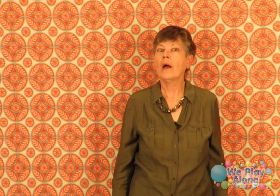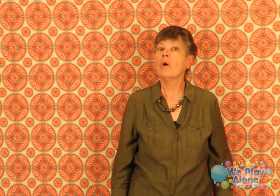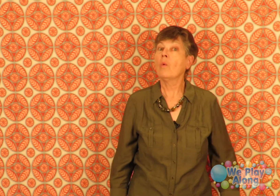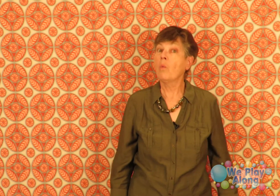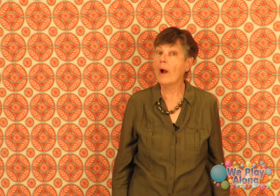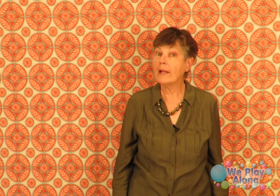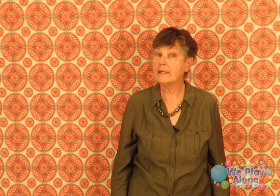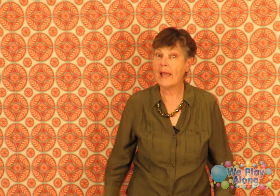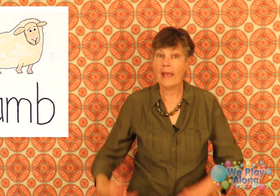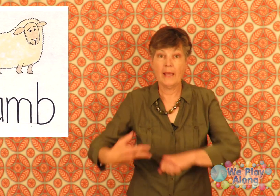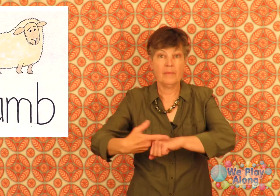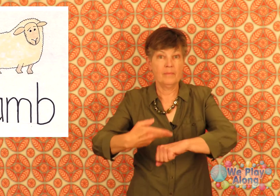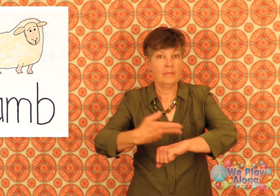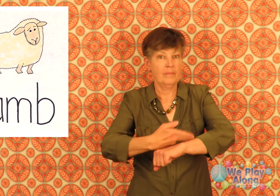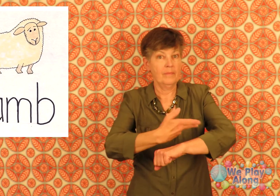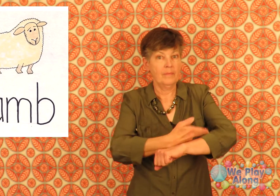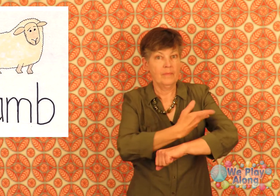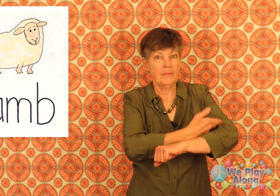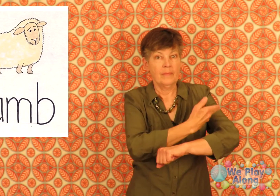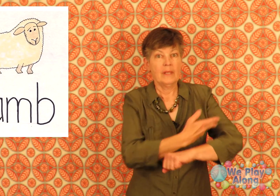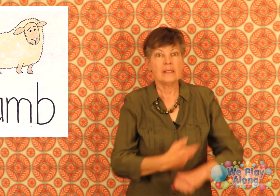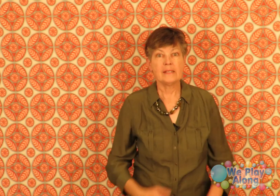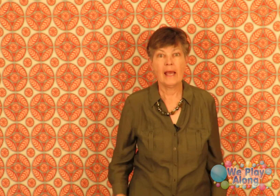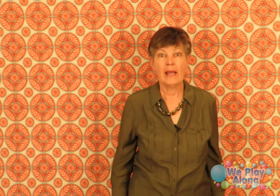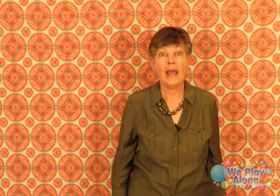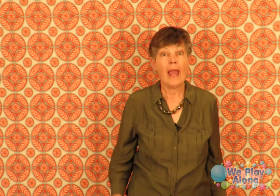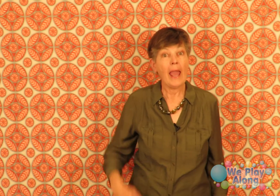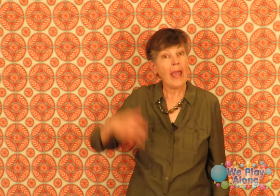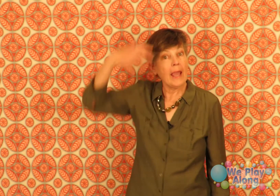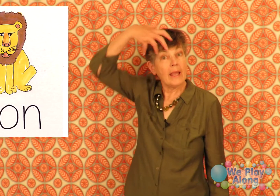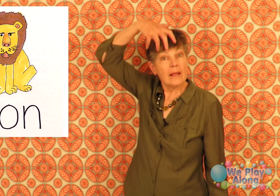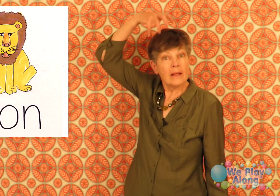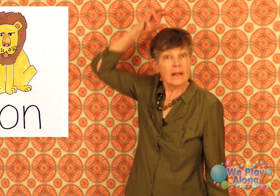Well, one day said, hey,